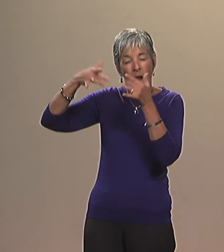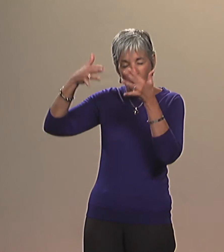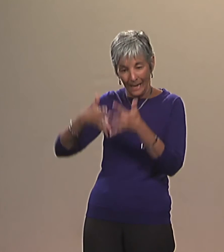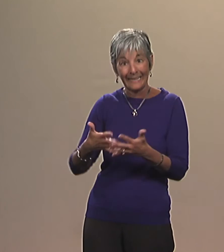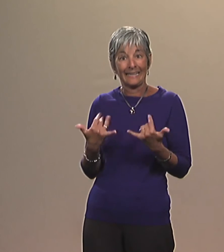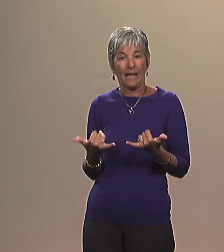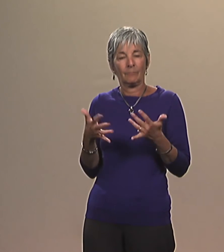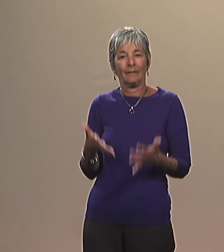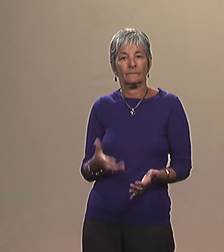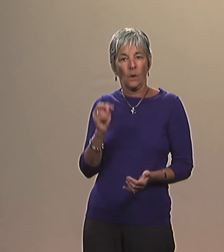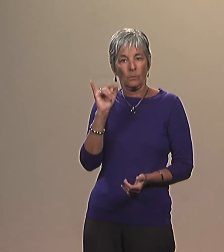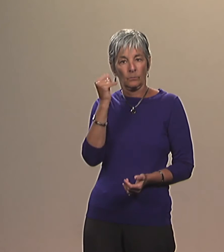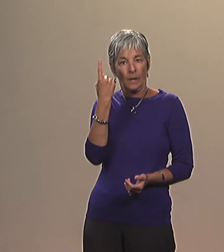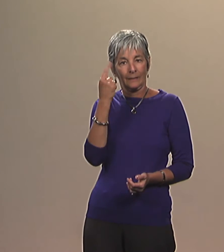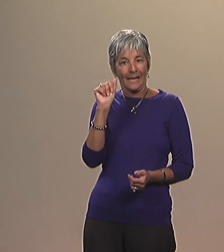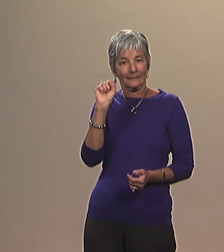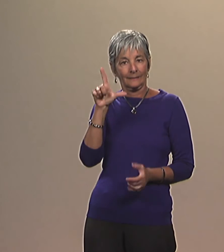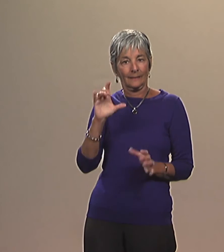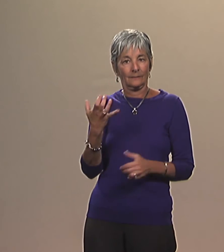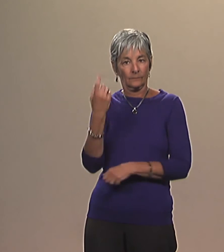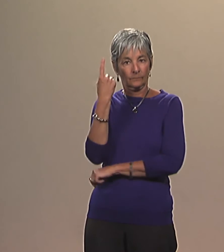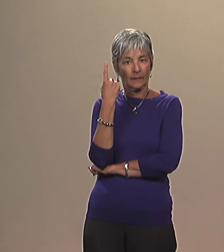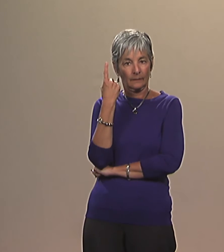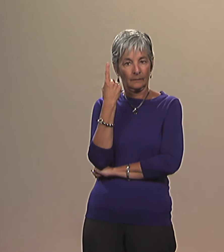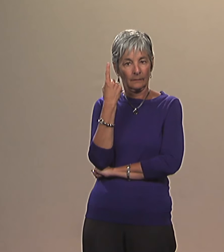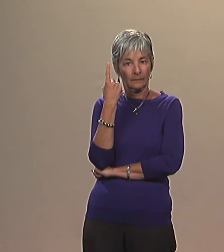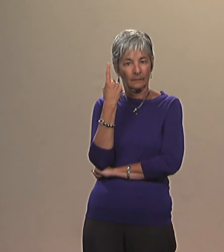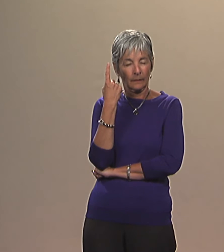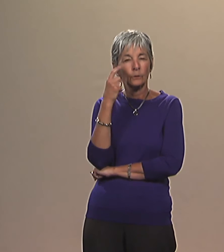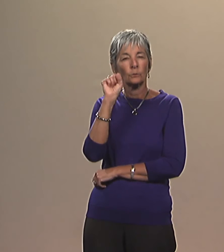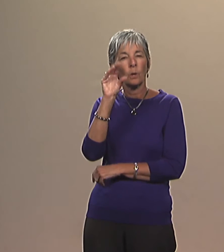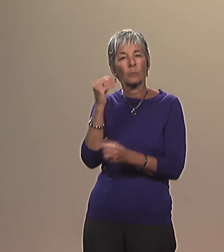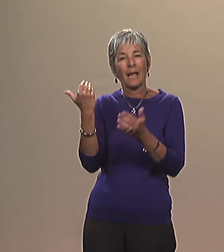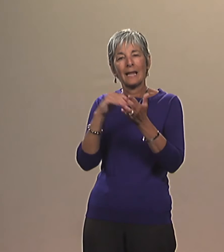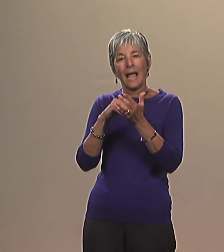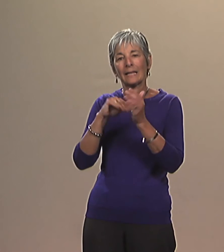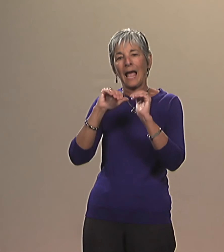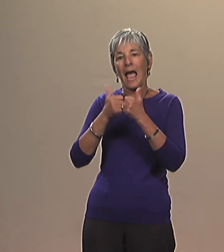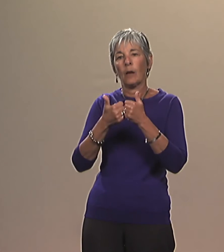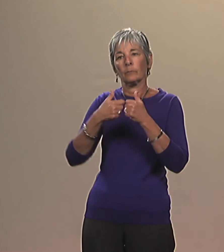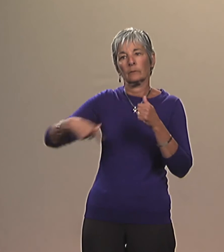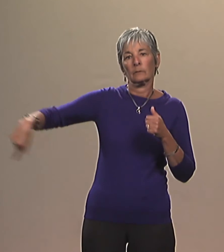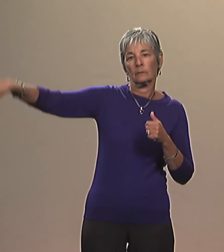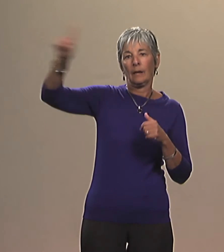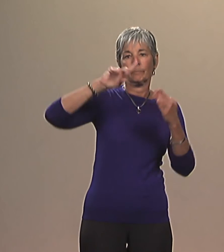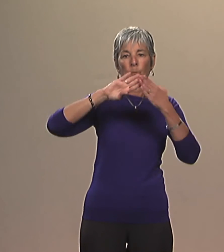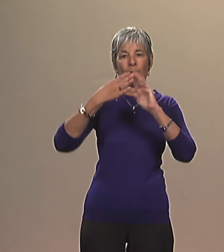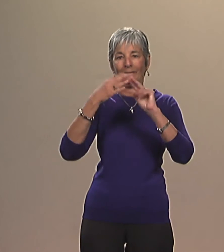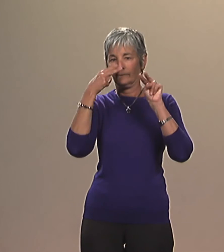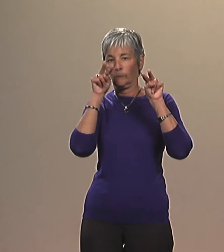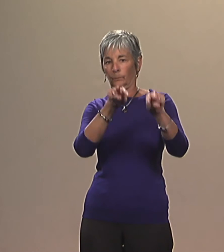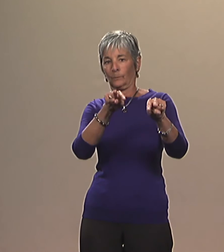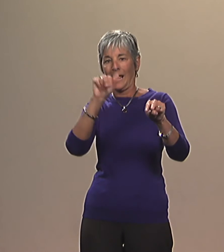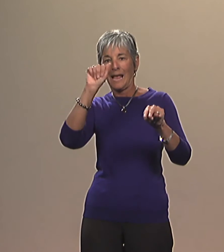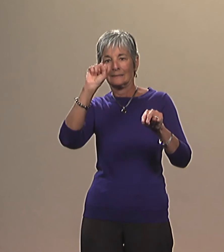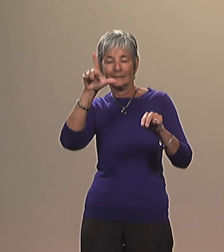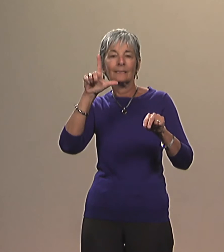there is only one ASL class remaining. Again, it has to do with how the community